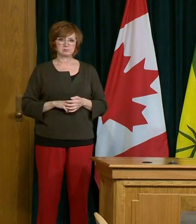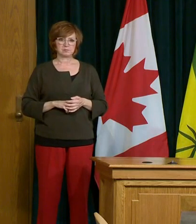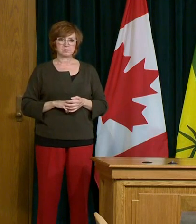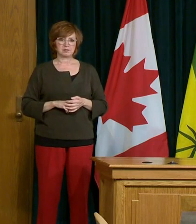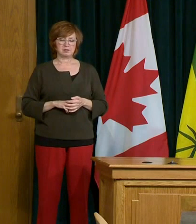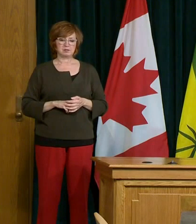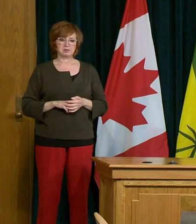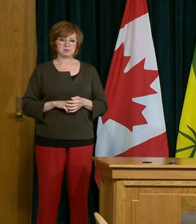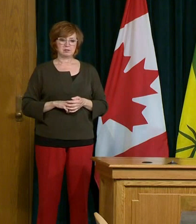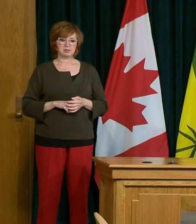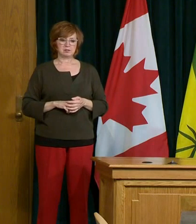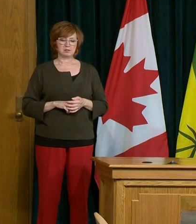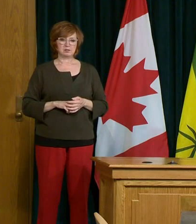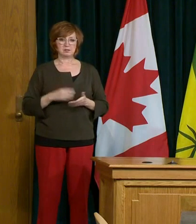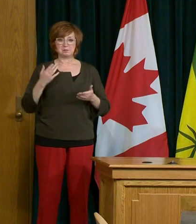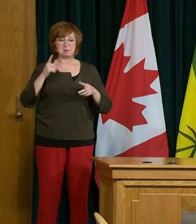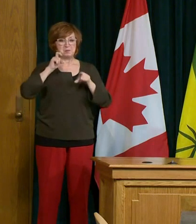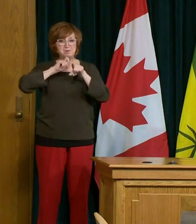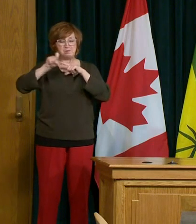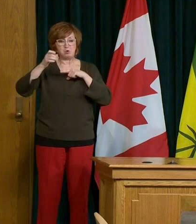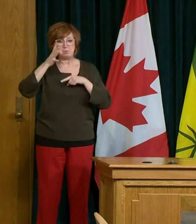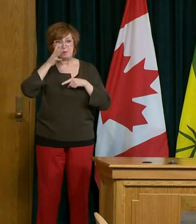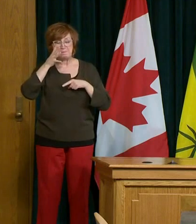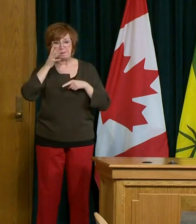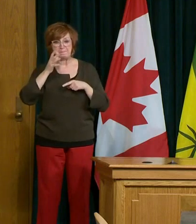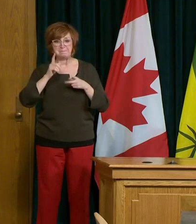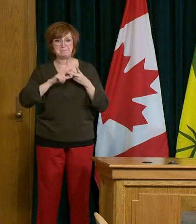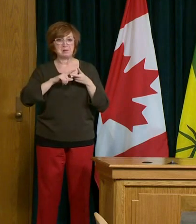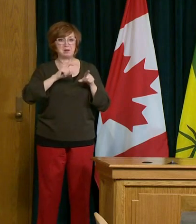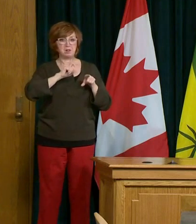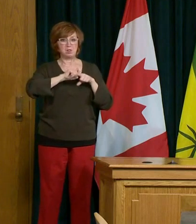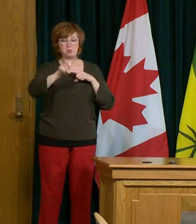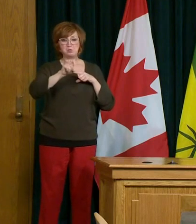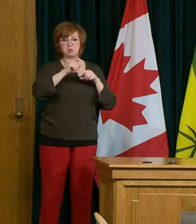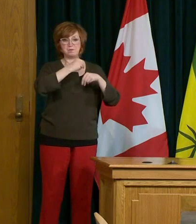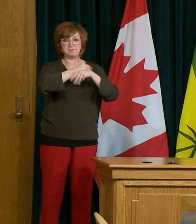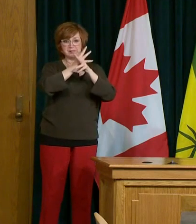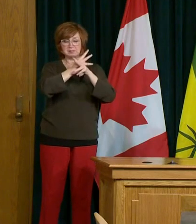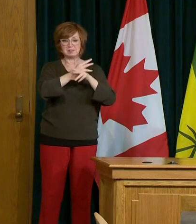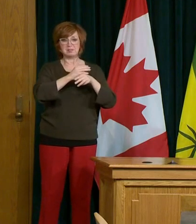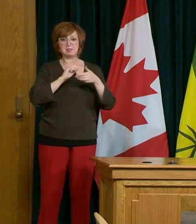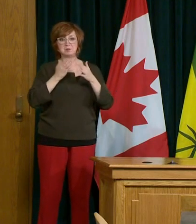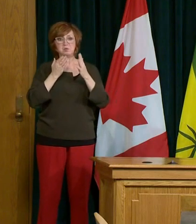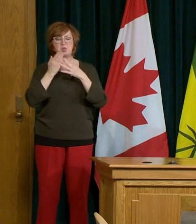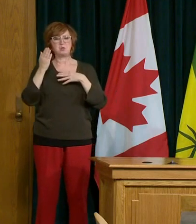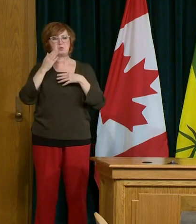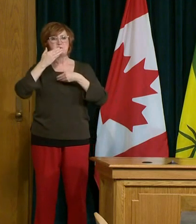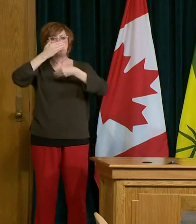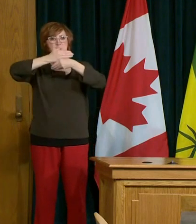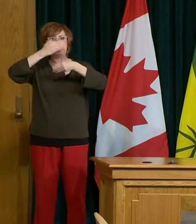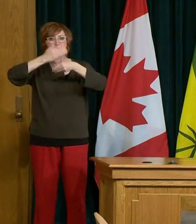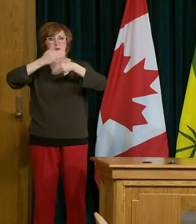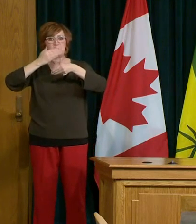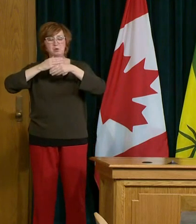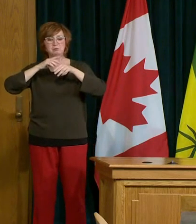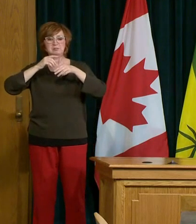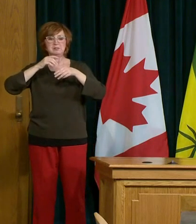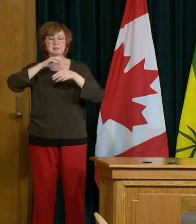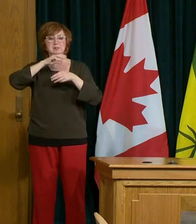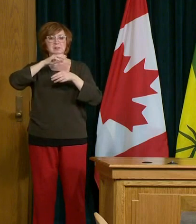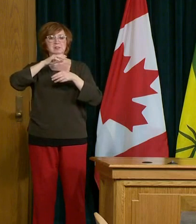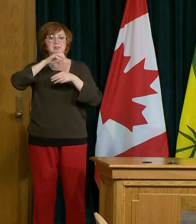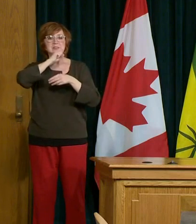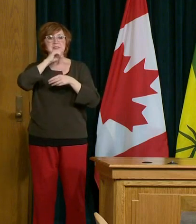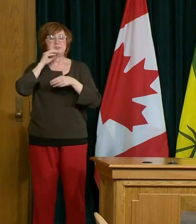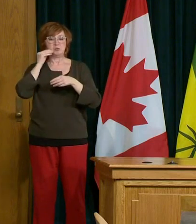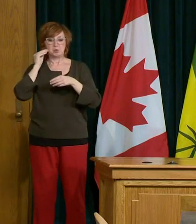happy Mother's Day through the telephone or through FaceTime or through a glass window if they're in a long-term care facility or something of that nature.